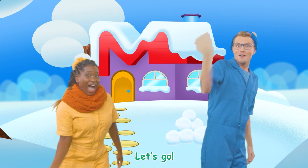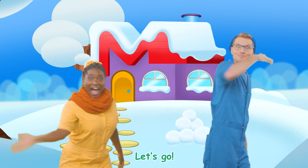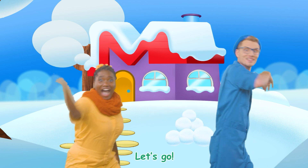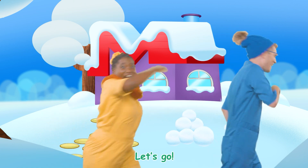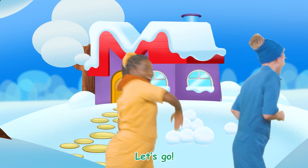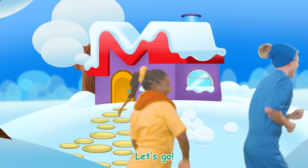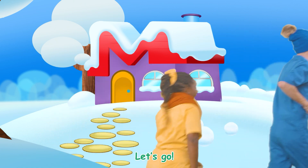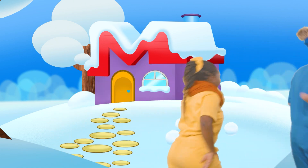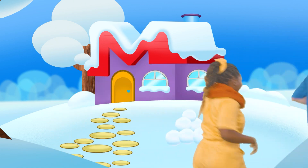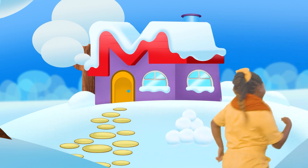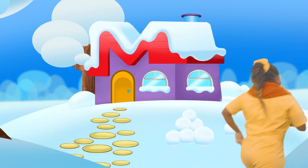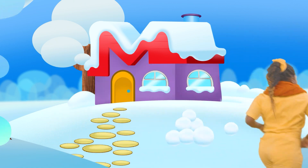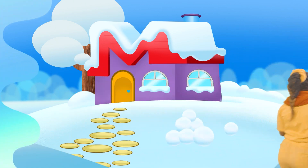Let's go!